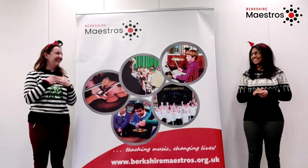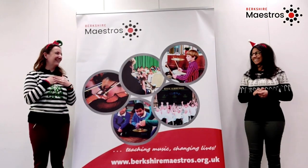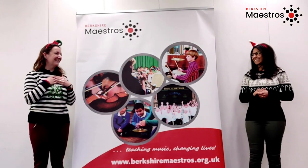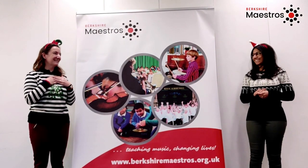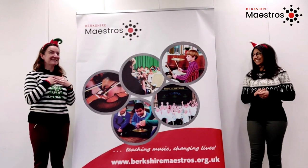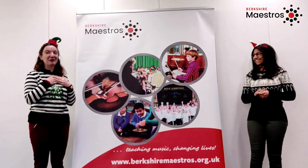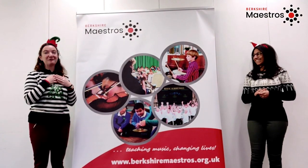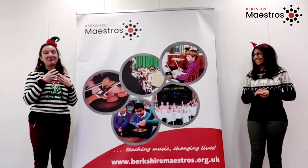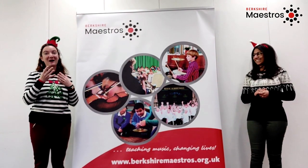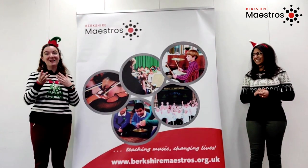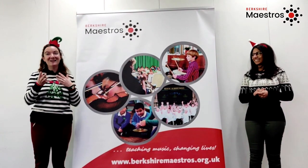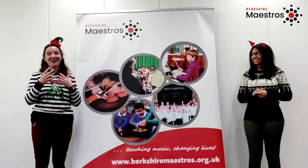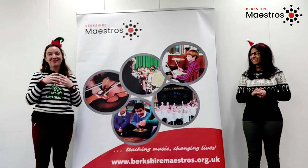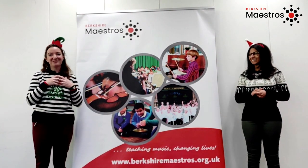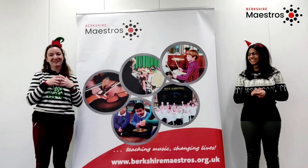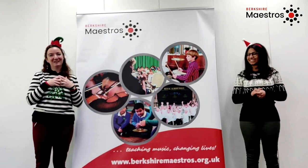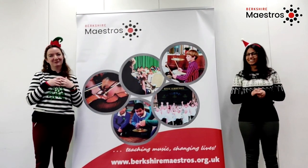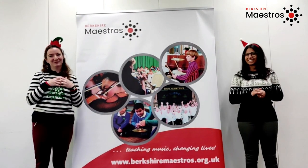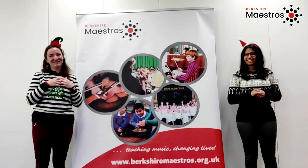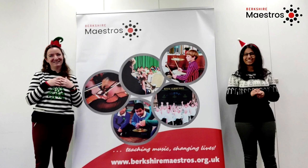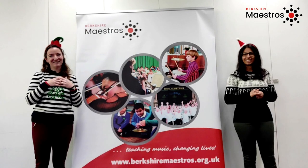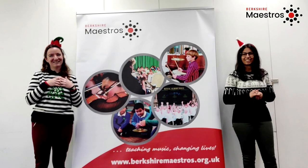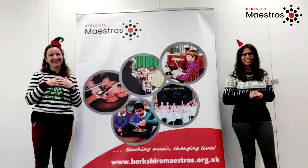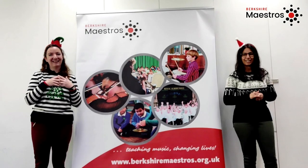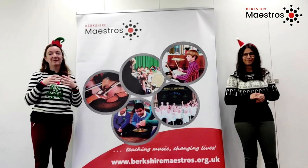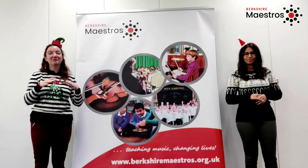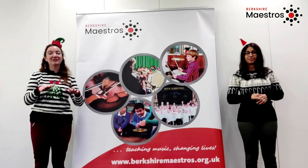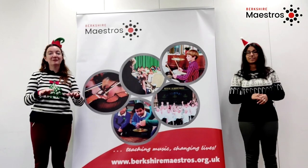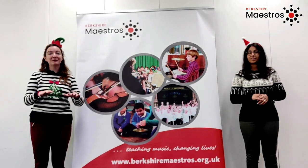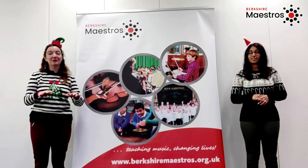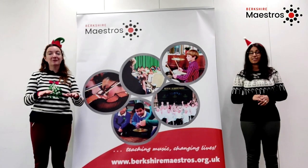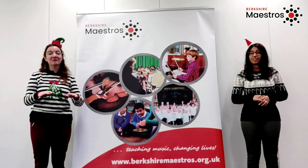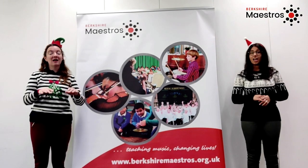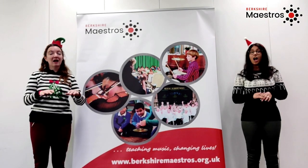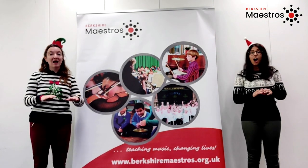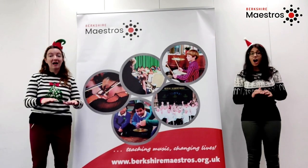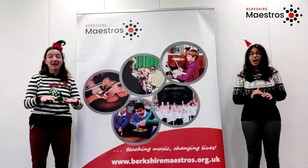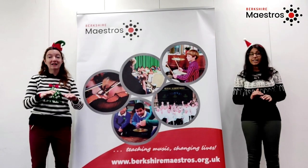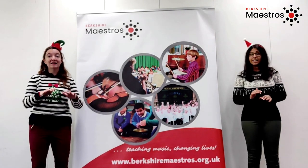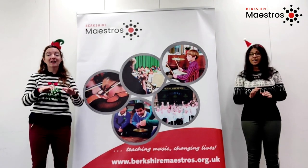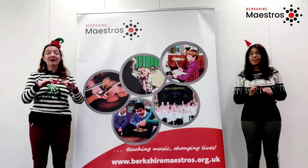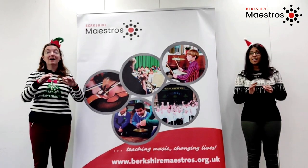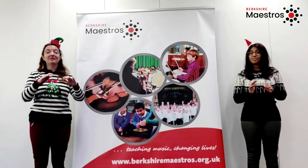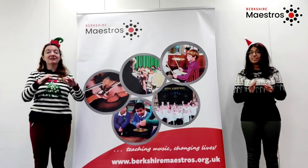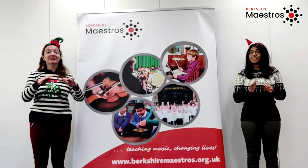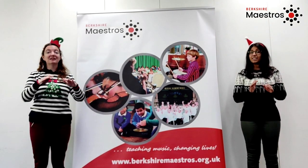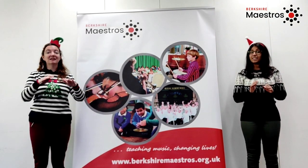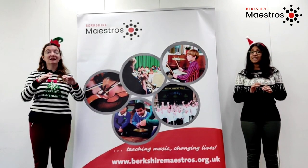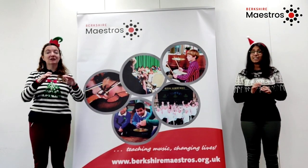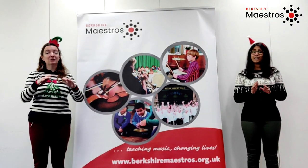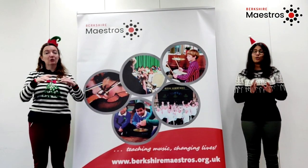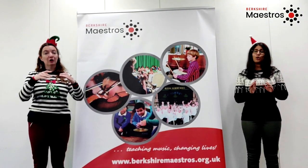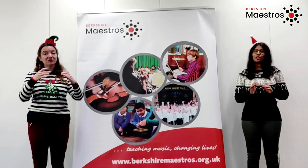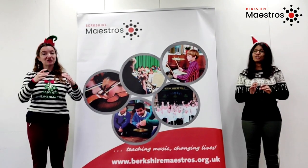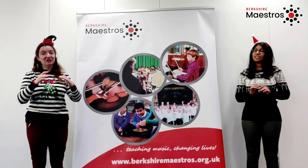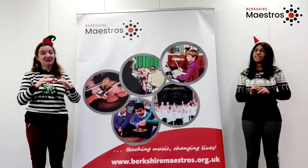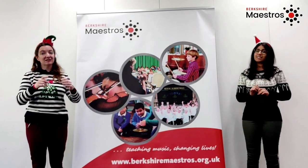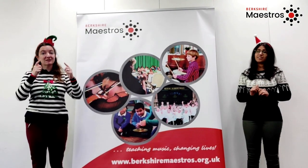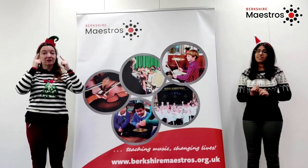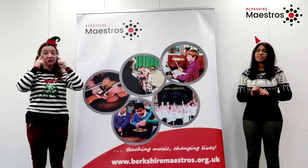Okay, so let's go from I love thee, Lord Jesus. Okay, here we go. I love thee, Lord